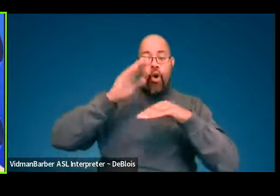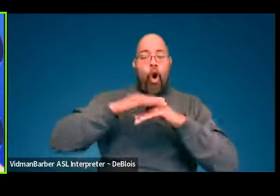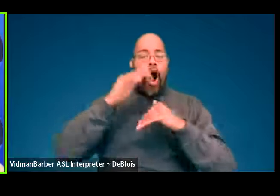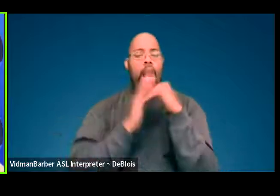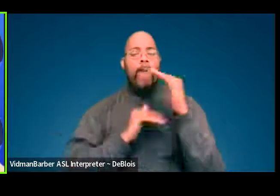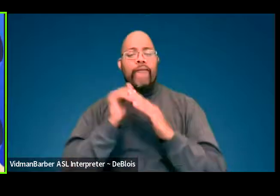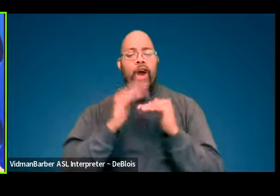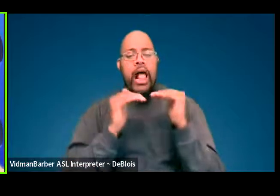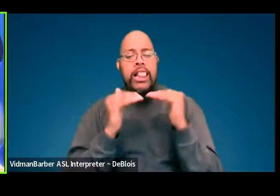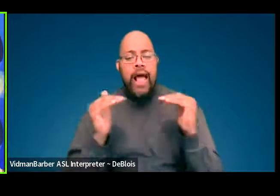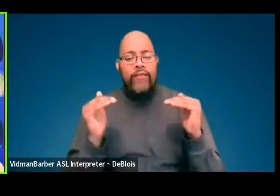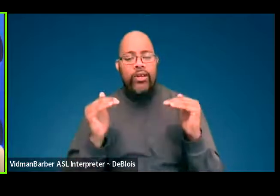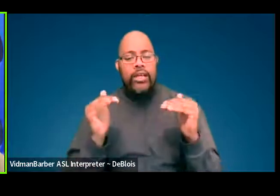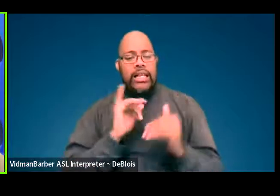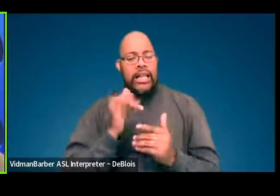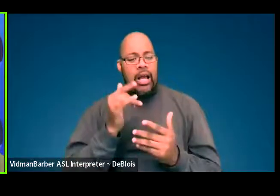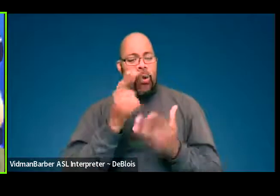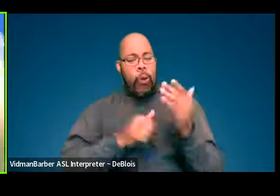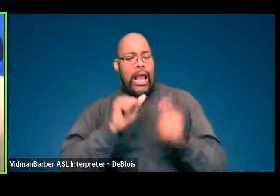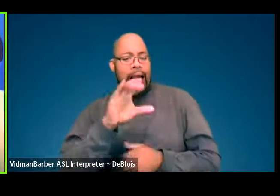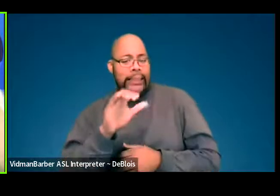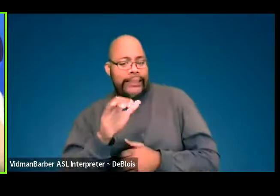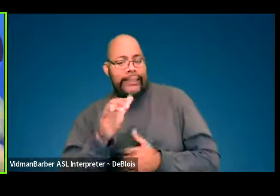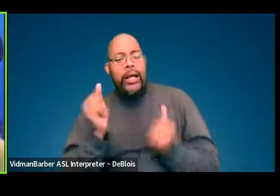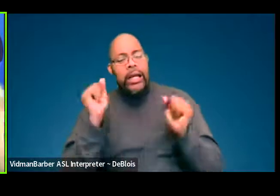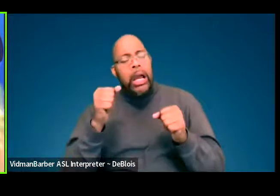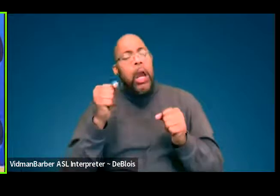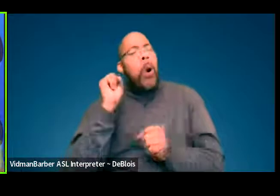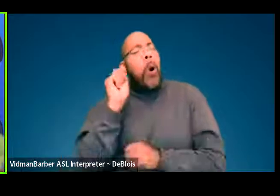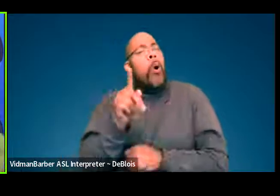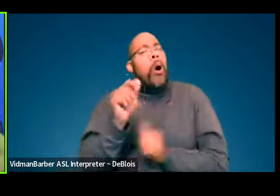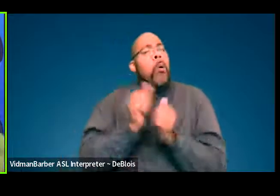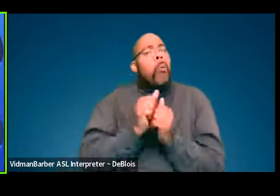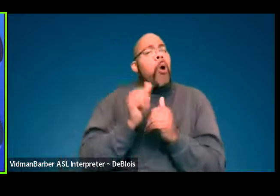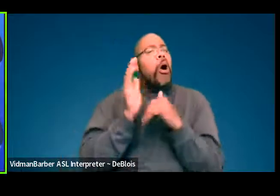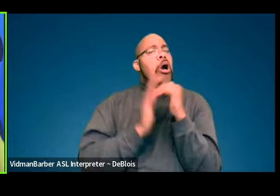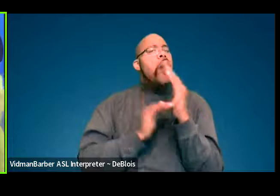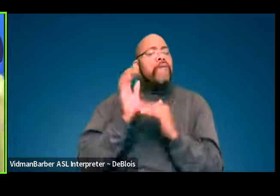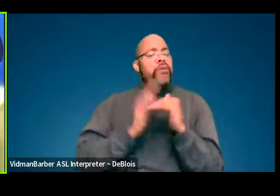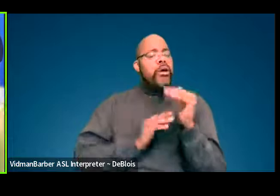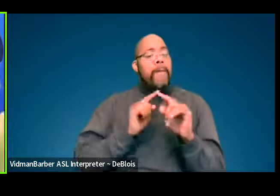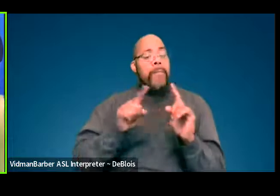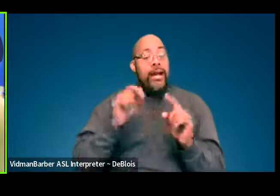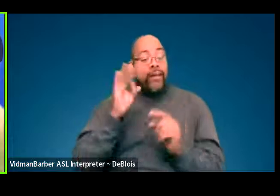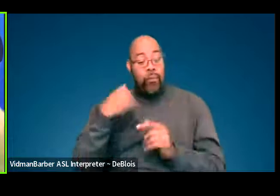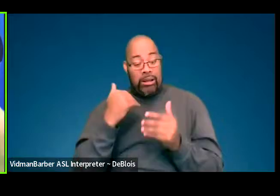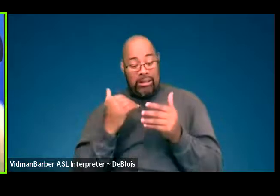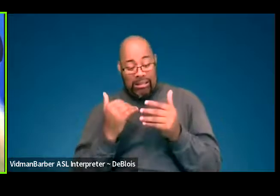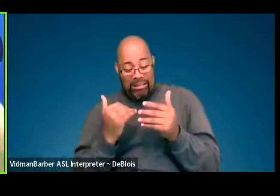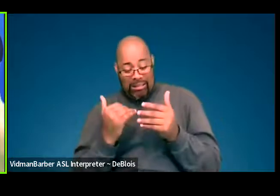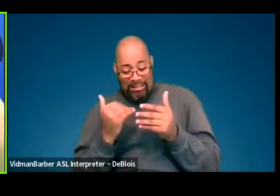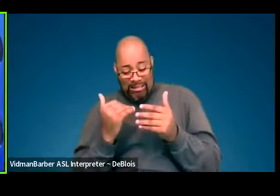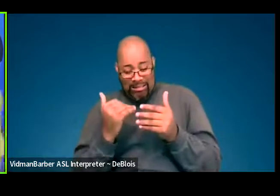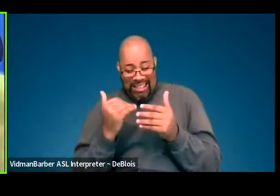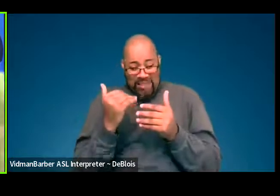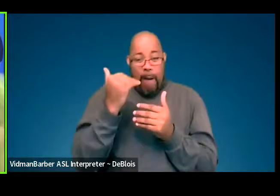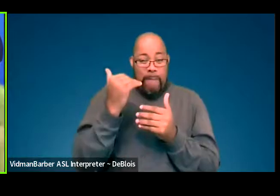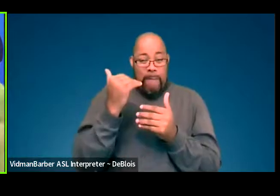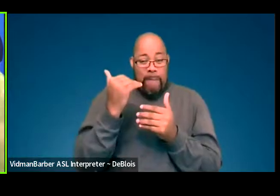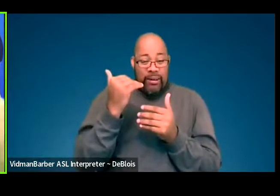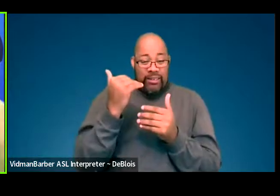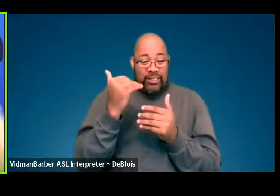comfortability. Like with the air conditioning, like we can be okay with the comfort, but if we get any